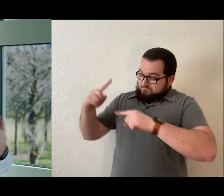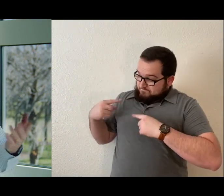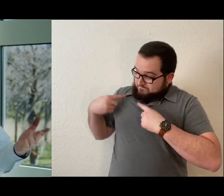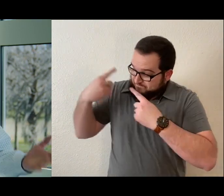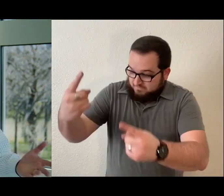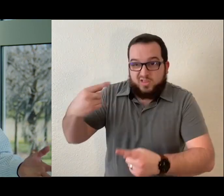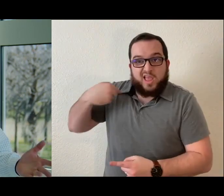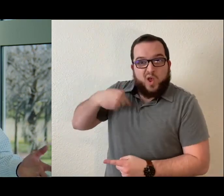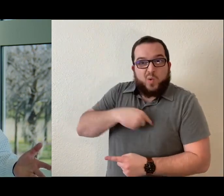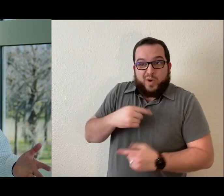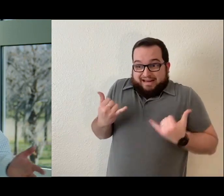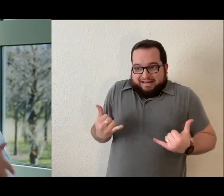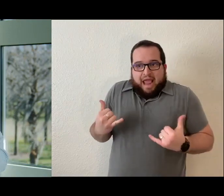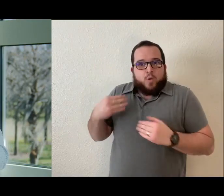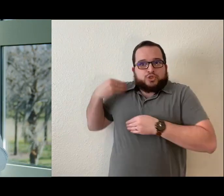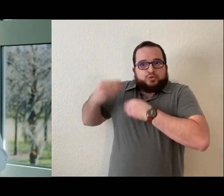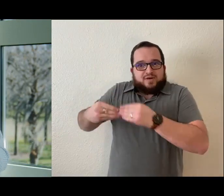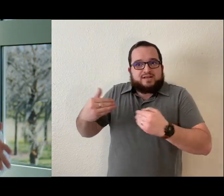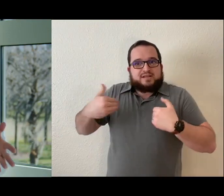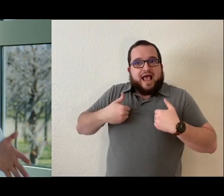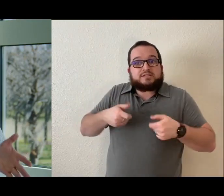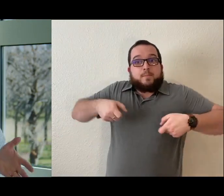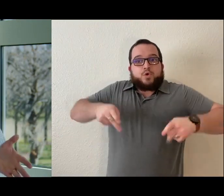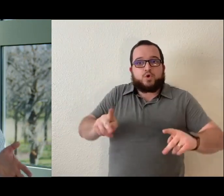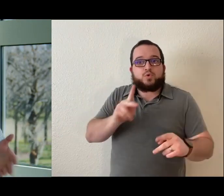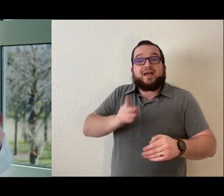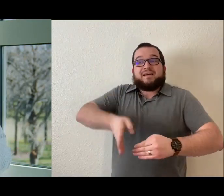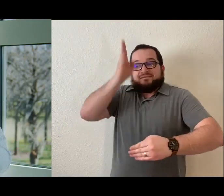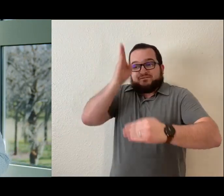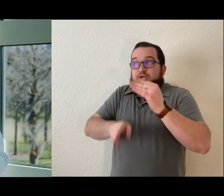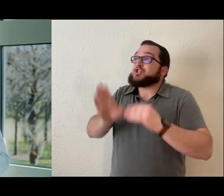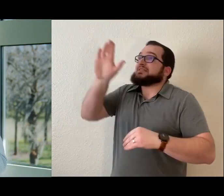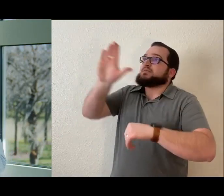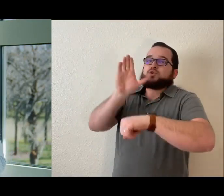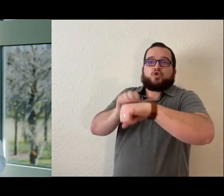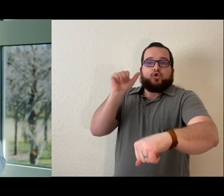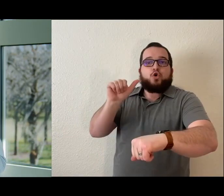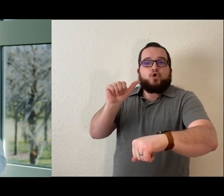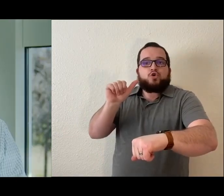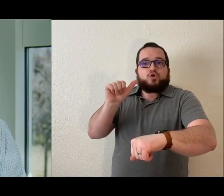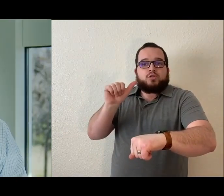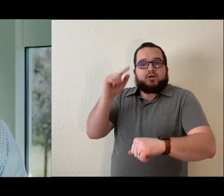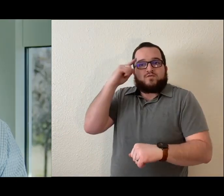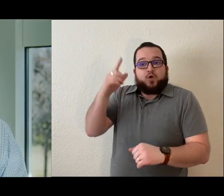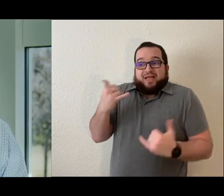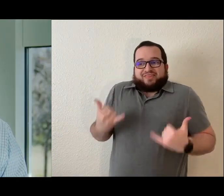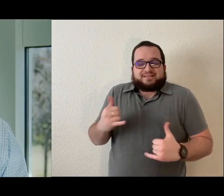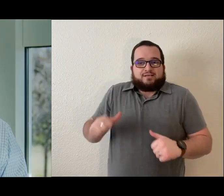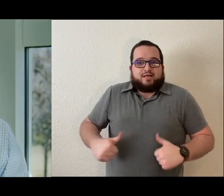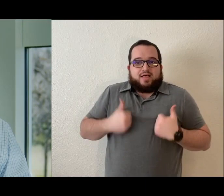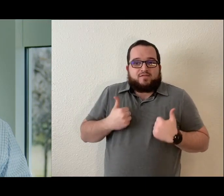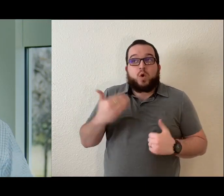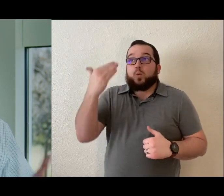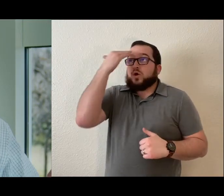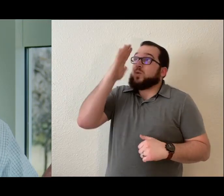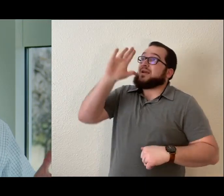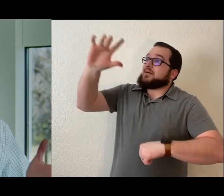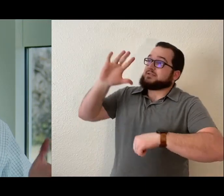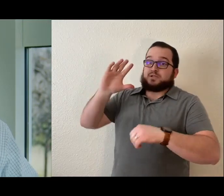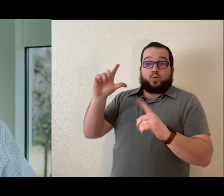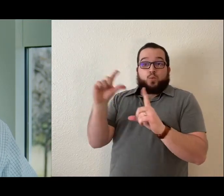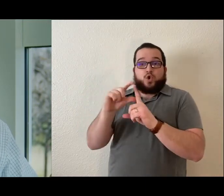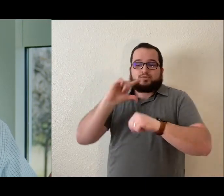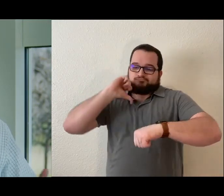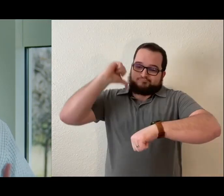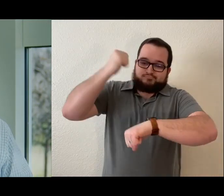generation has a realistic opportunity to finish the Great Commission in our lifetimes. We know that God's Word is foundational